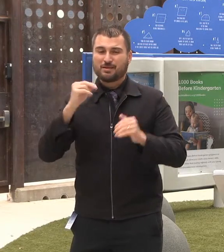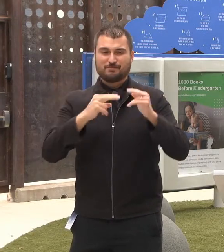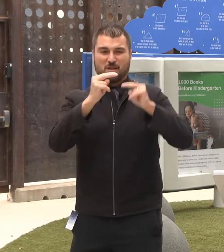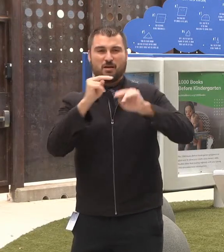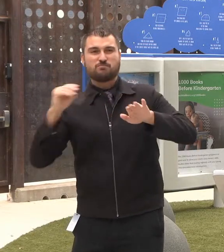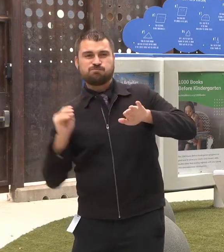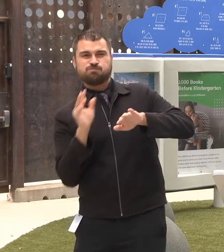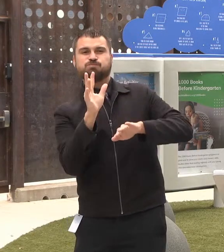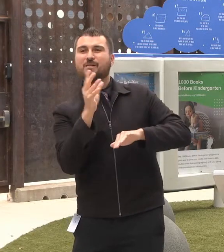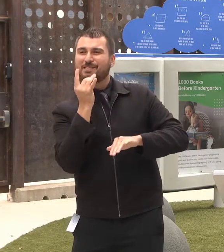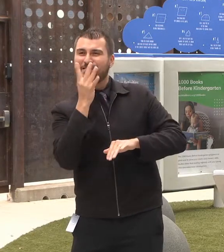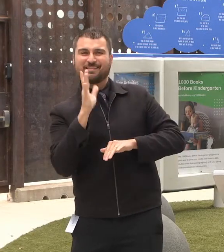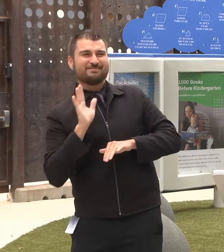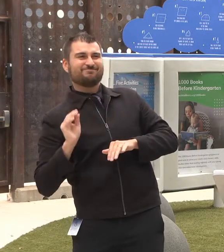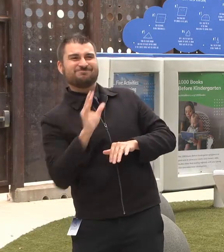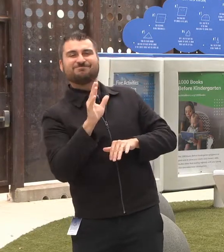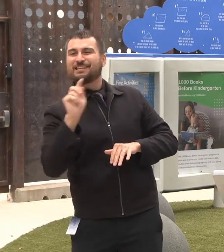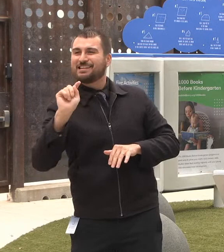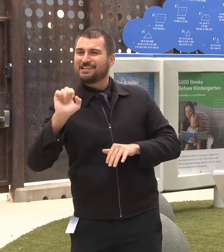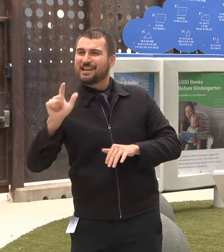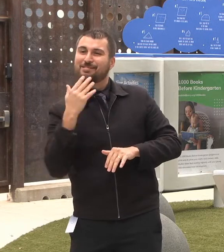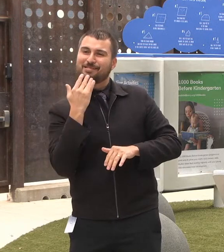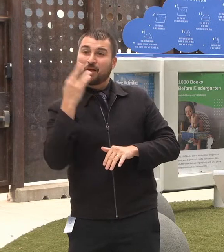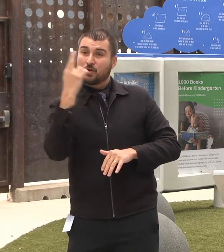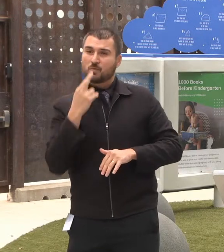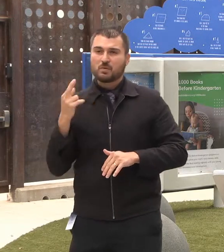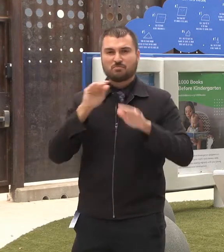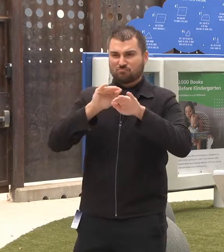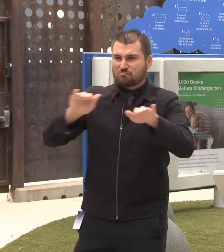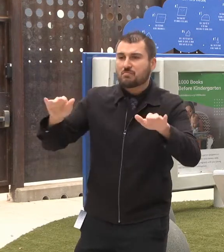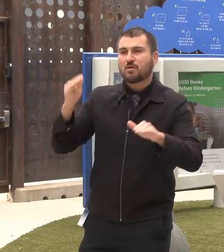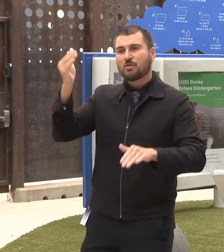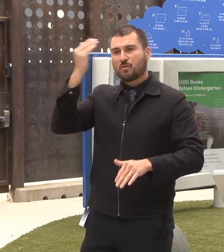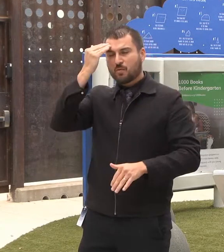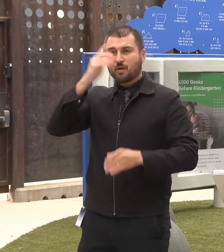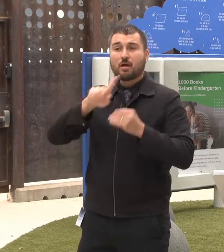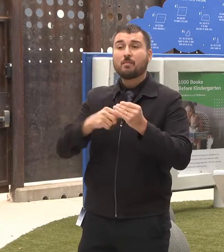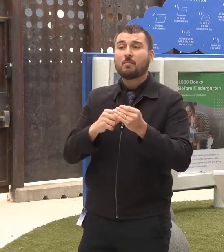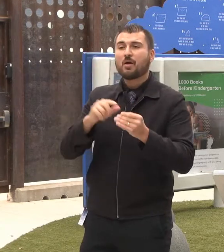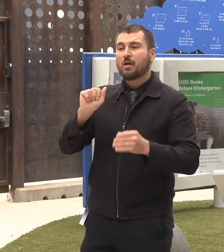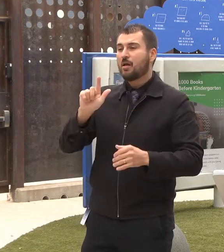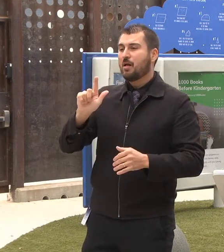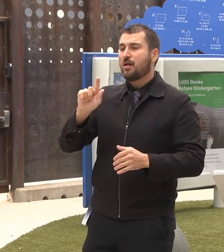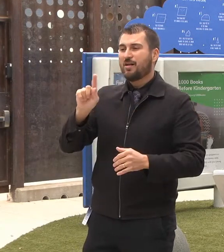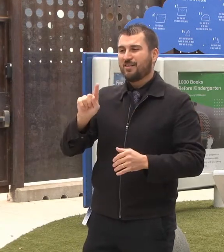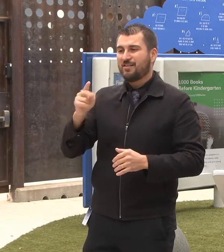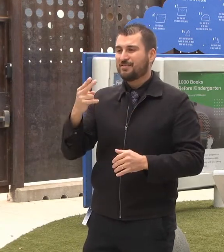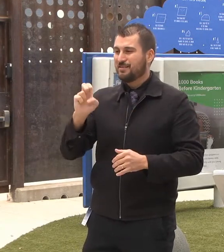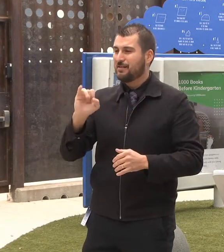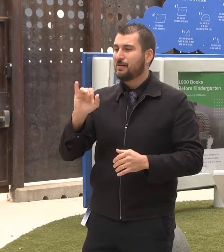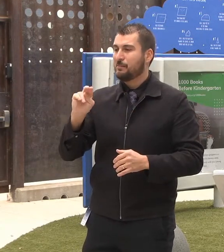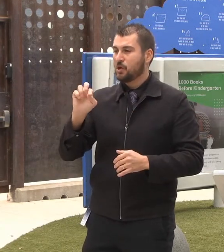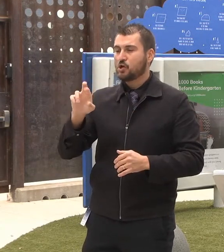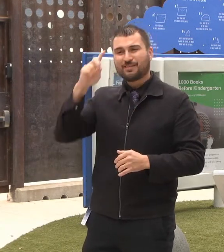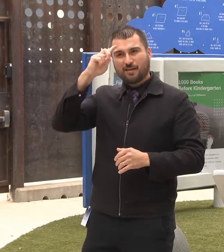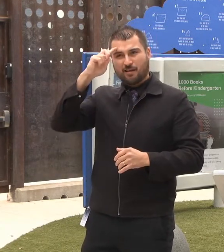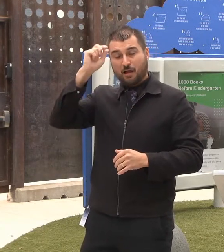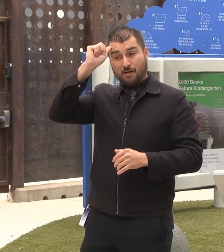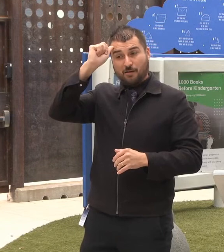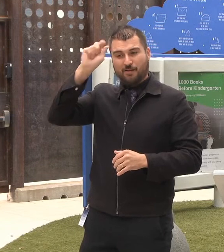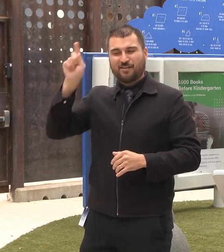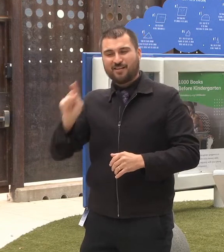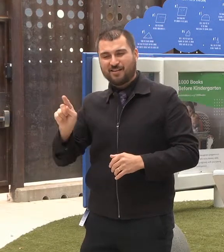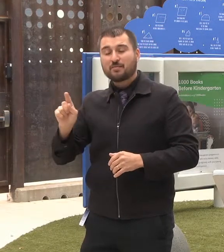World Teal campaign to bring awareness to Alzheimer's Awareness Month. More than 5.8 million Americans live with